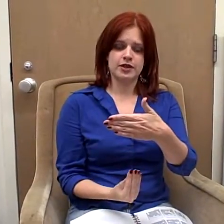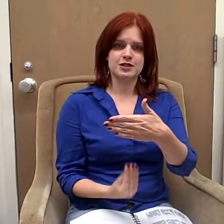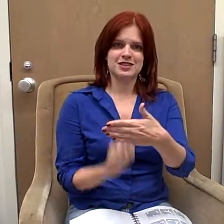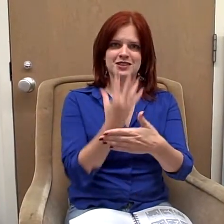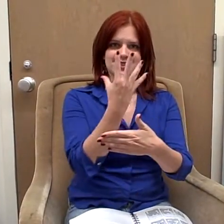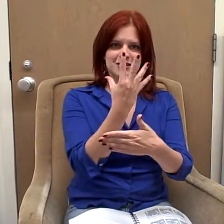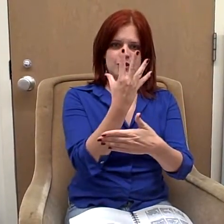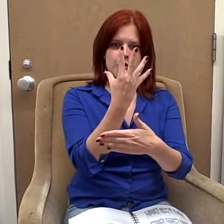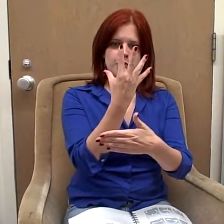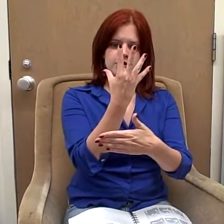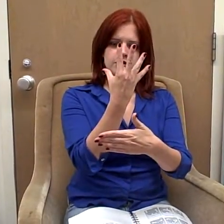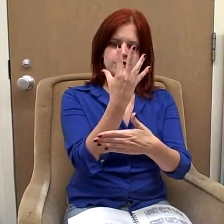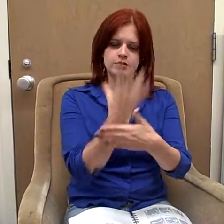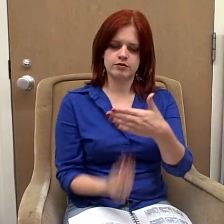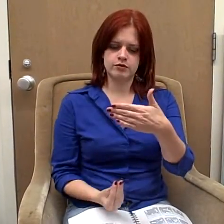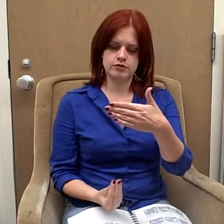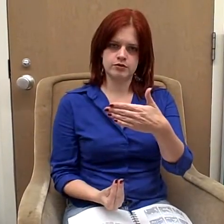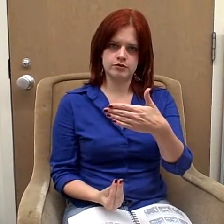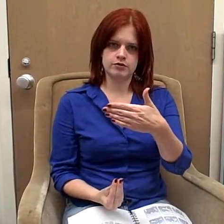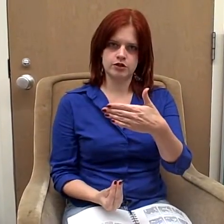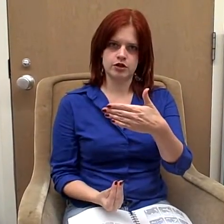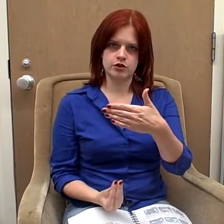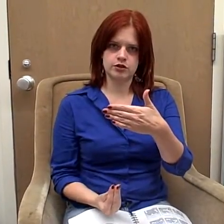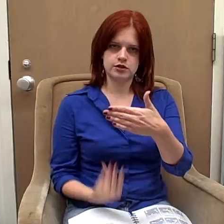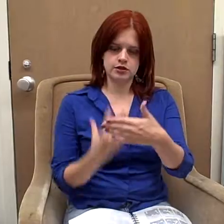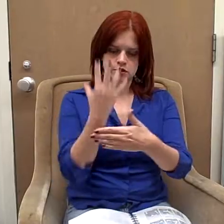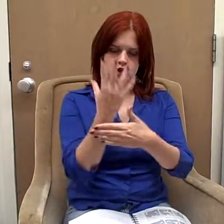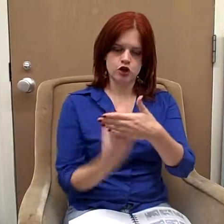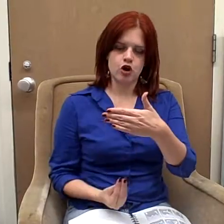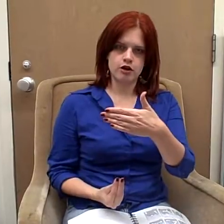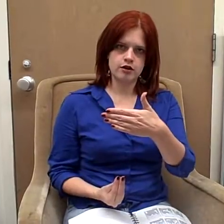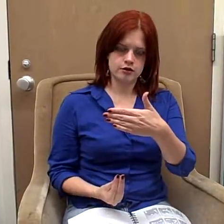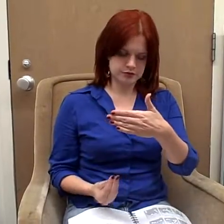happens. Open to closed. Gone.